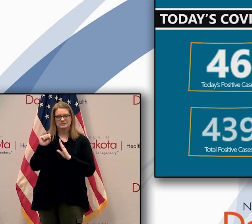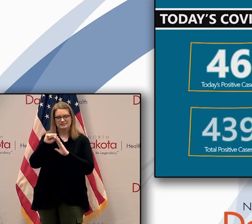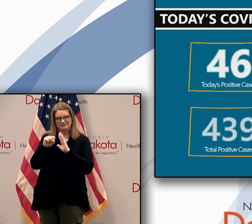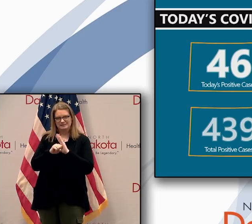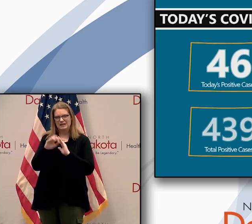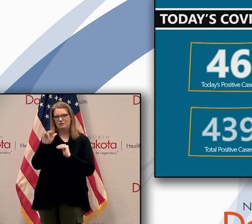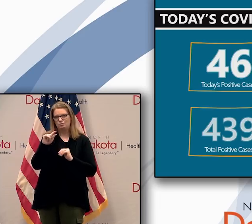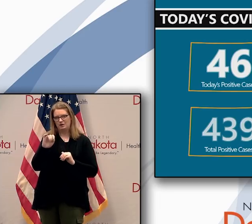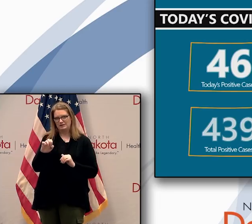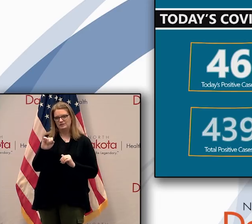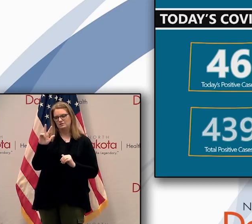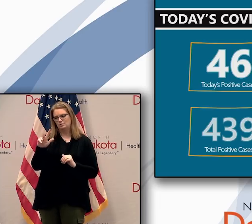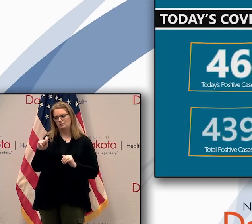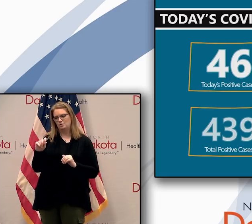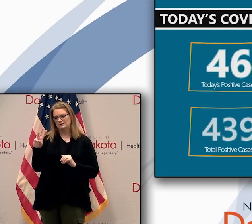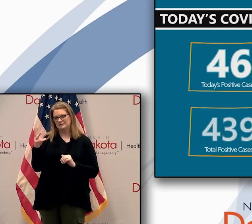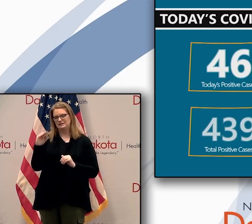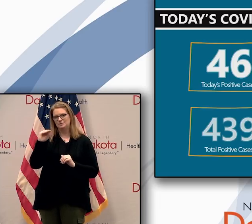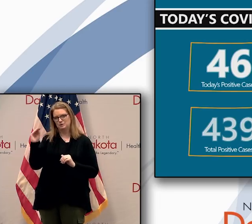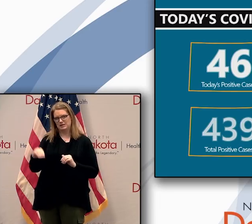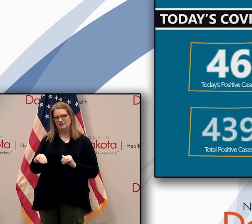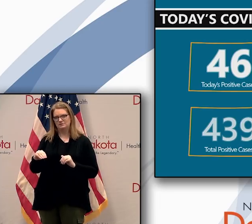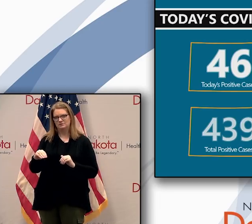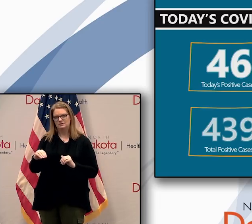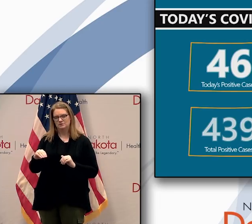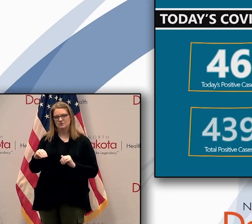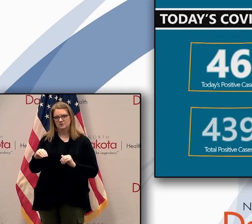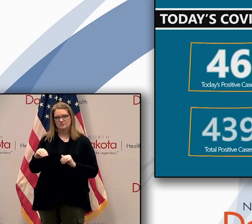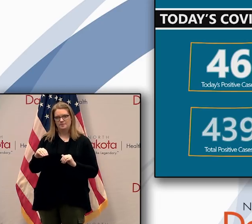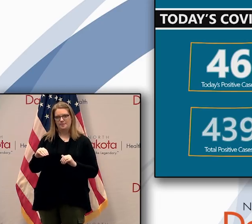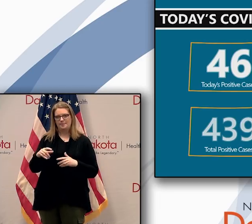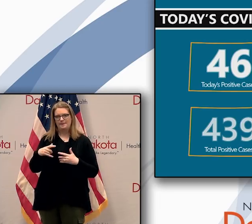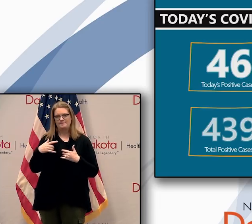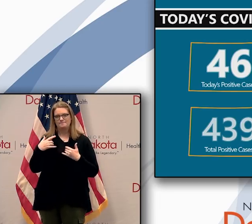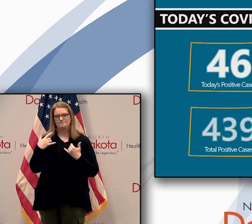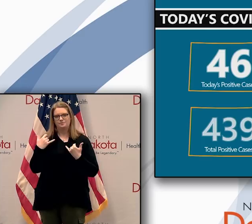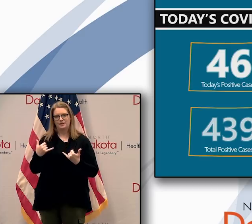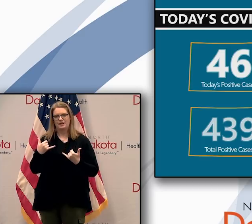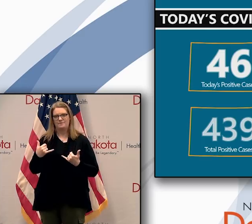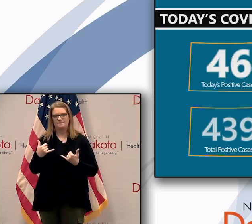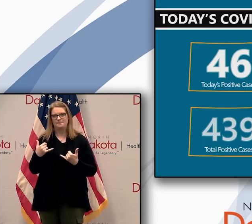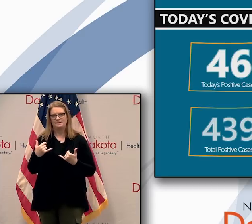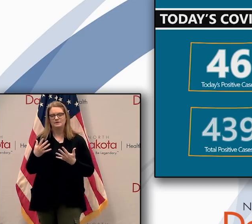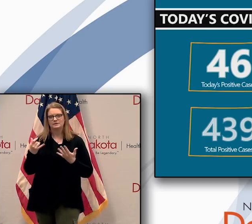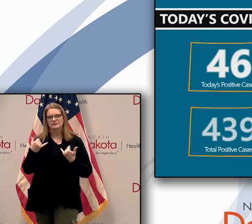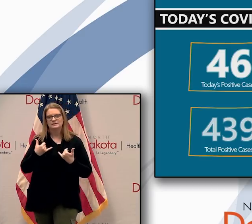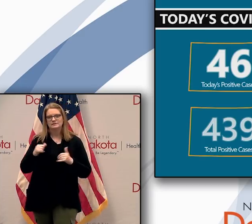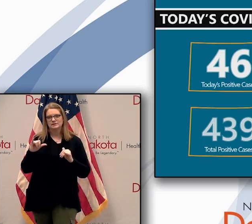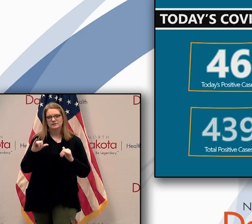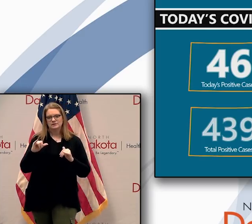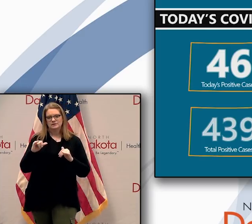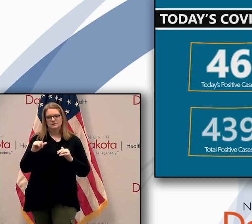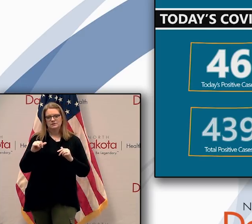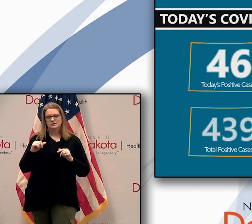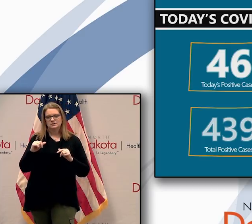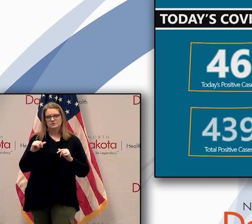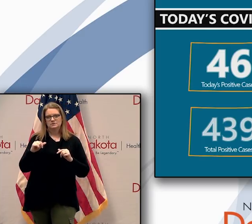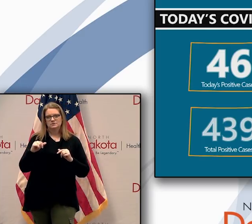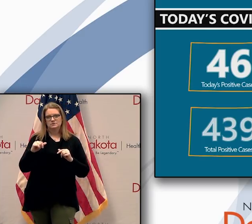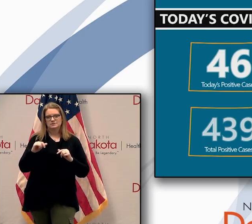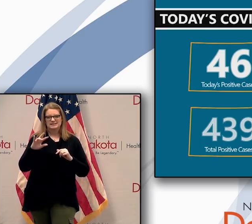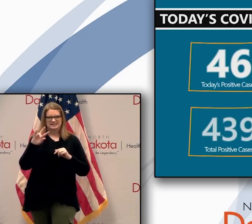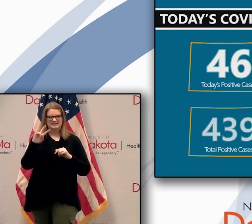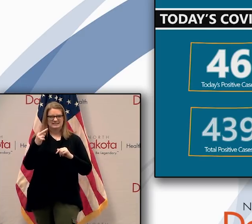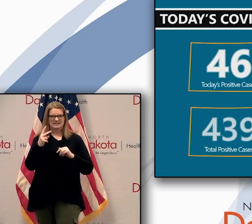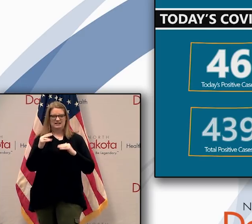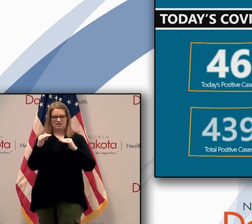to 3.6% is where we are right now, which is still we're the second lowest. We've dropped